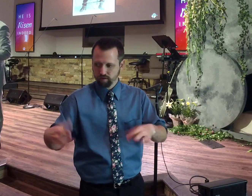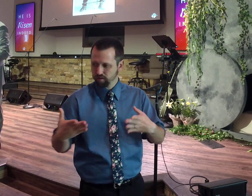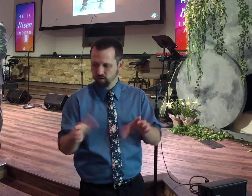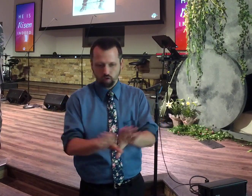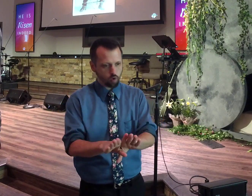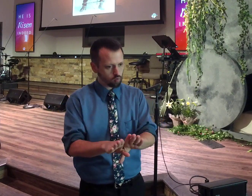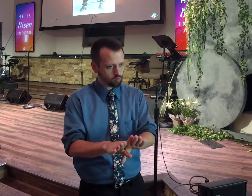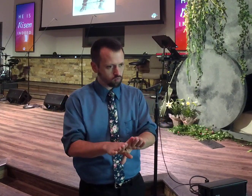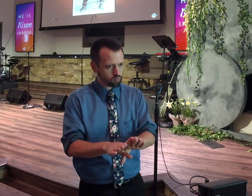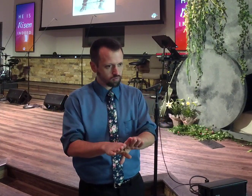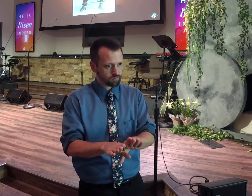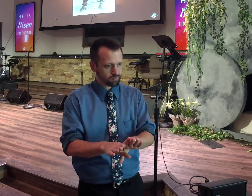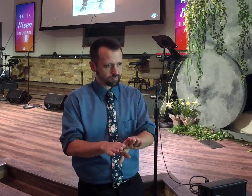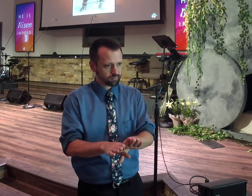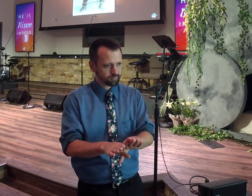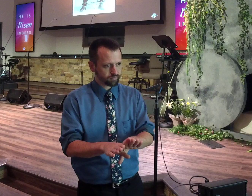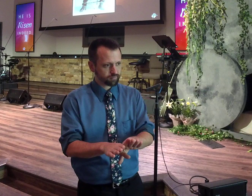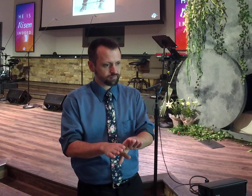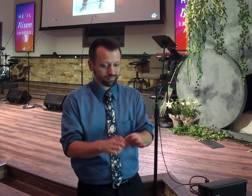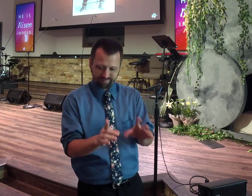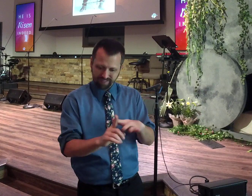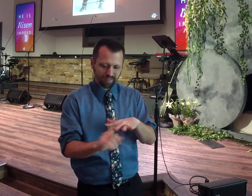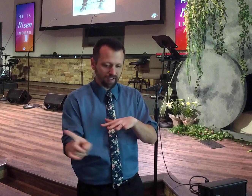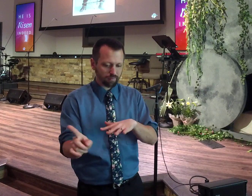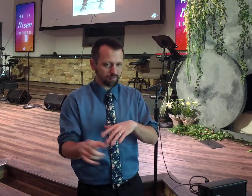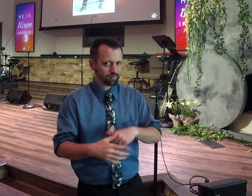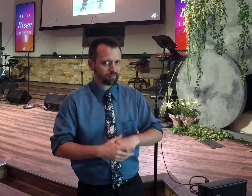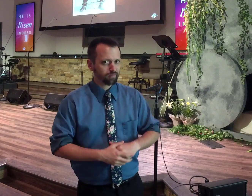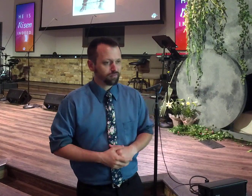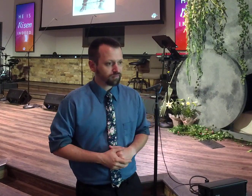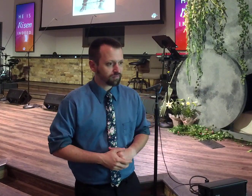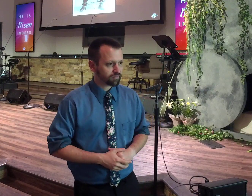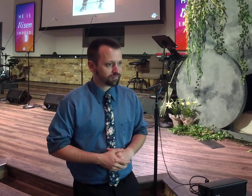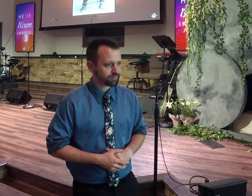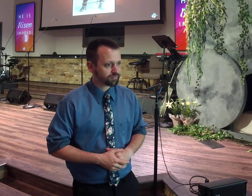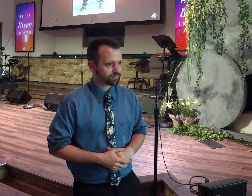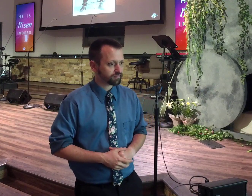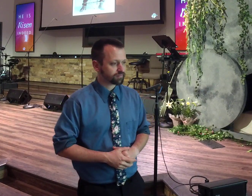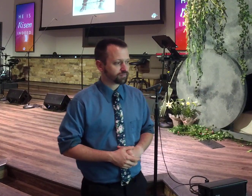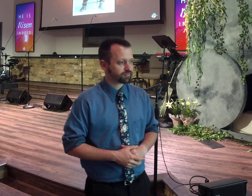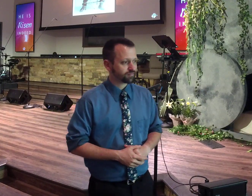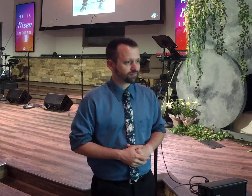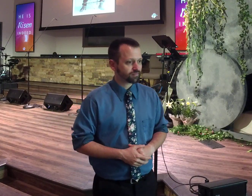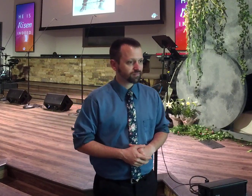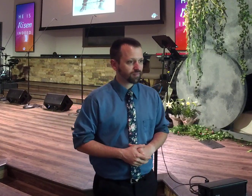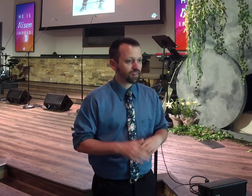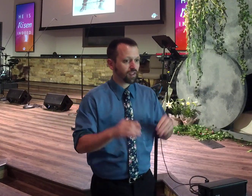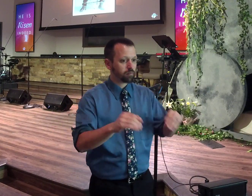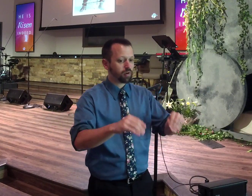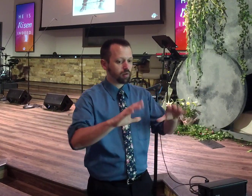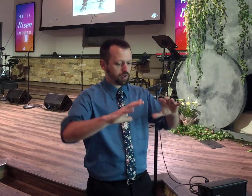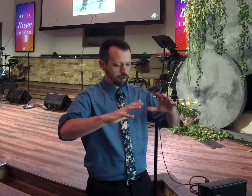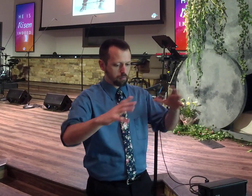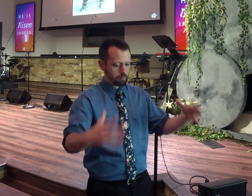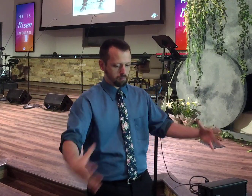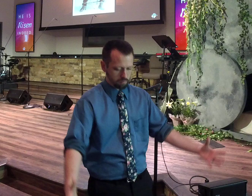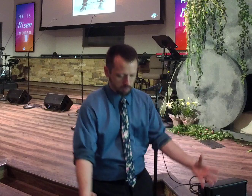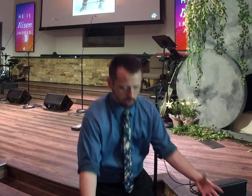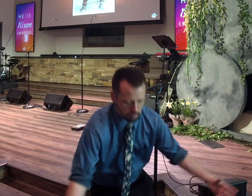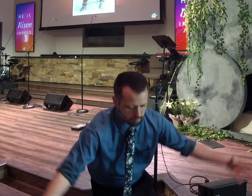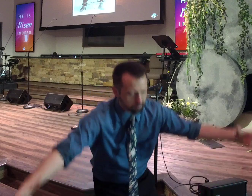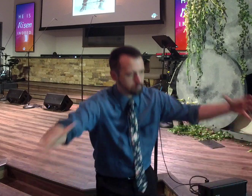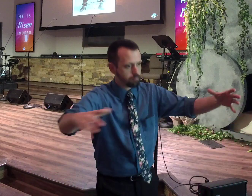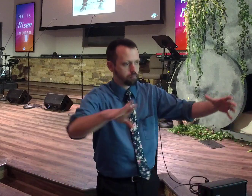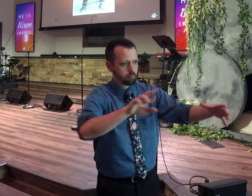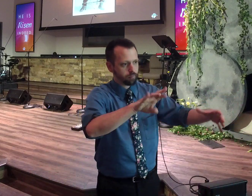closed, and he would escape. You know, they actually put him in a barrel, and they sealed that